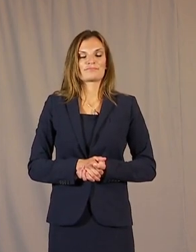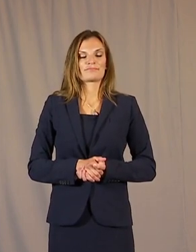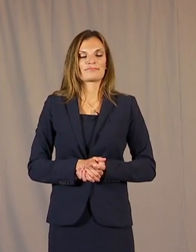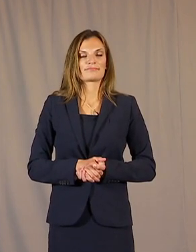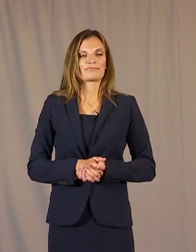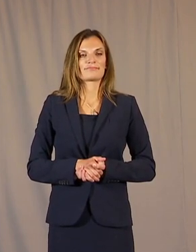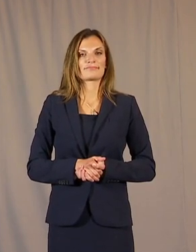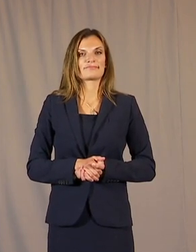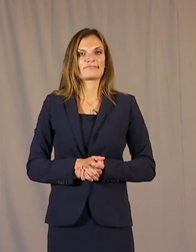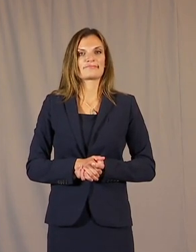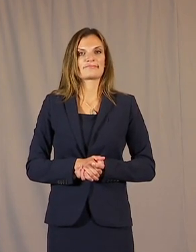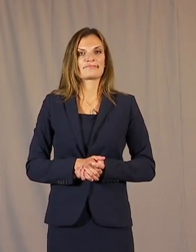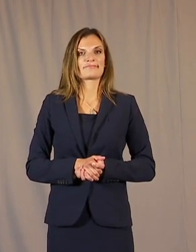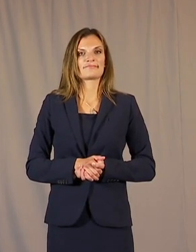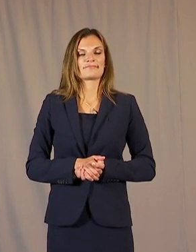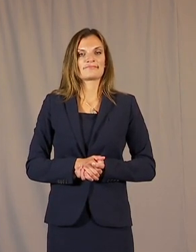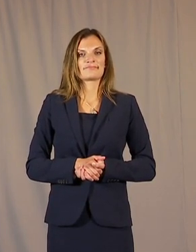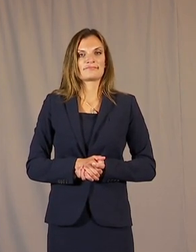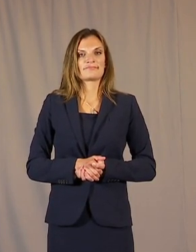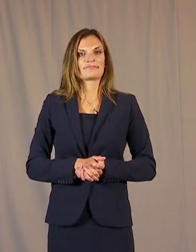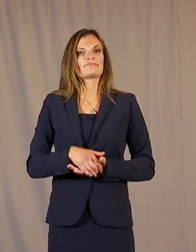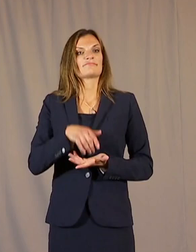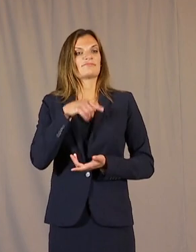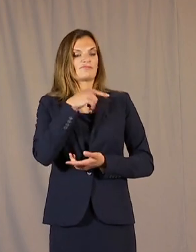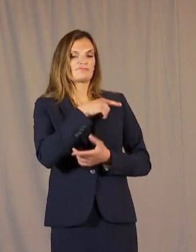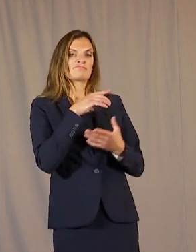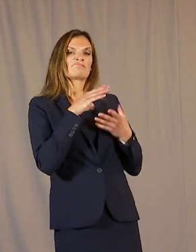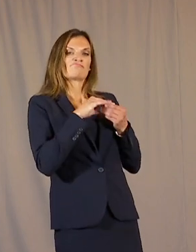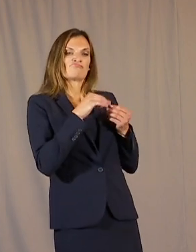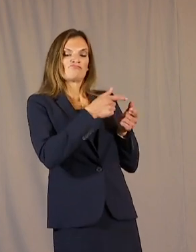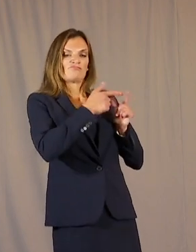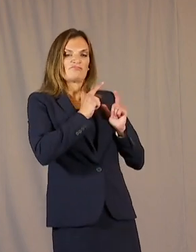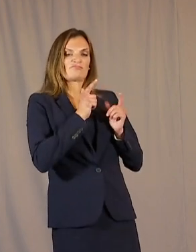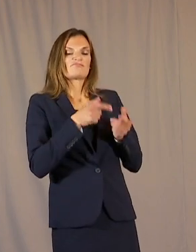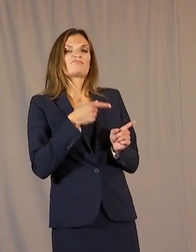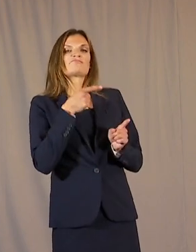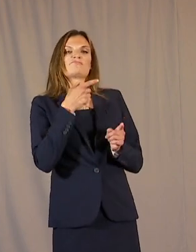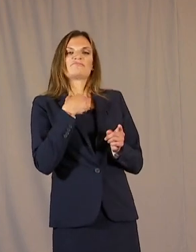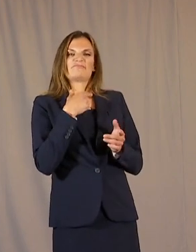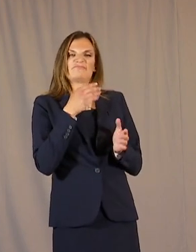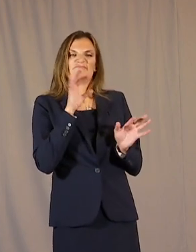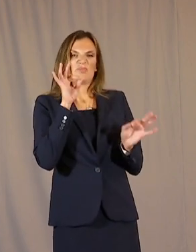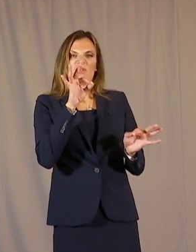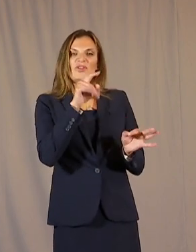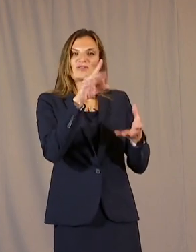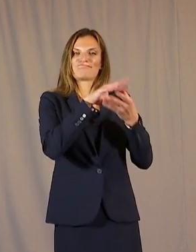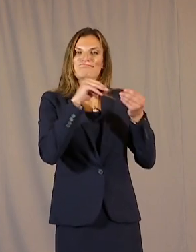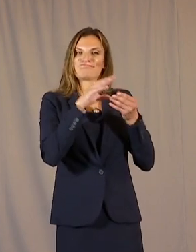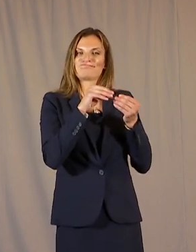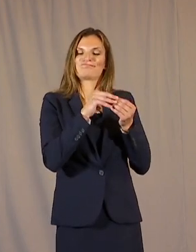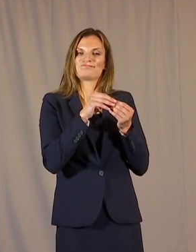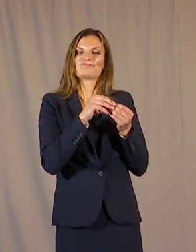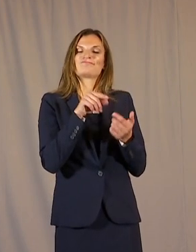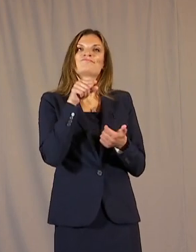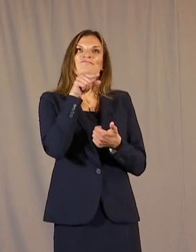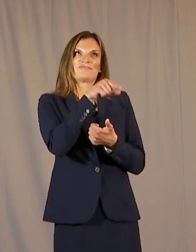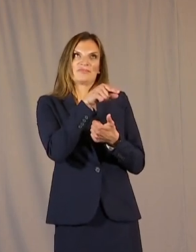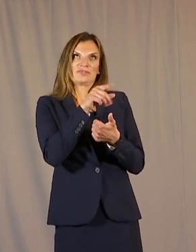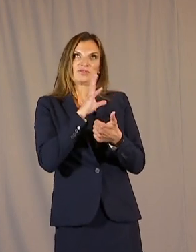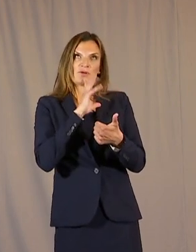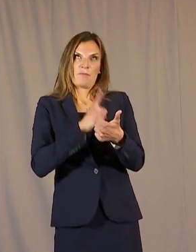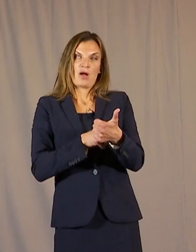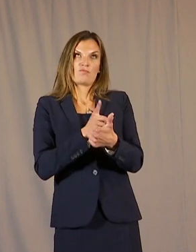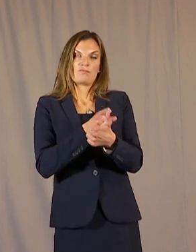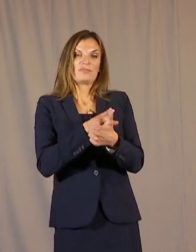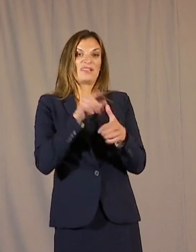shared those in a packaged way. So you highlighted the systemic